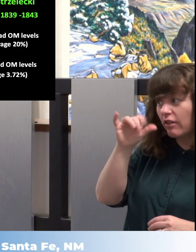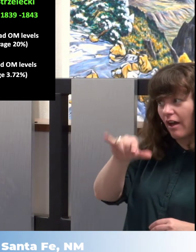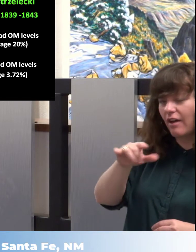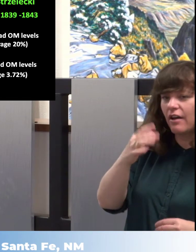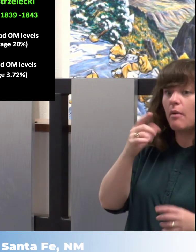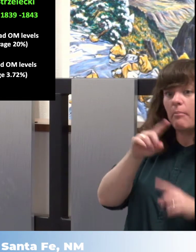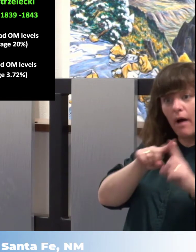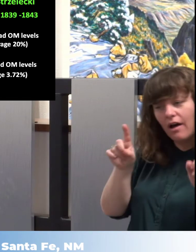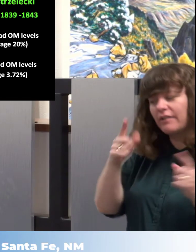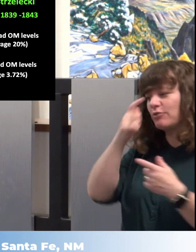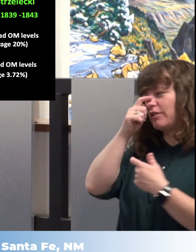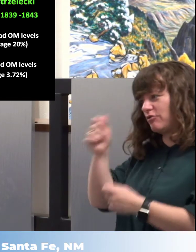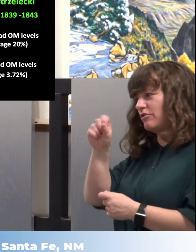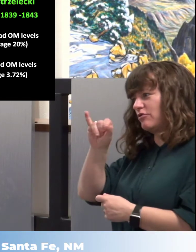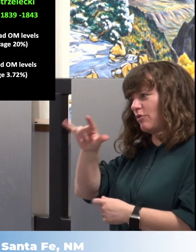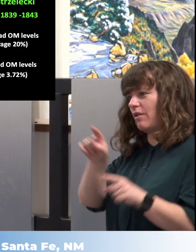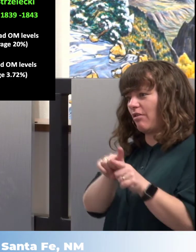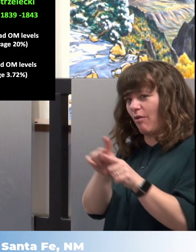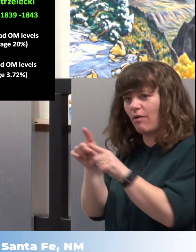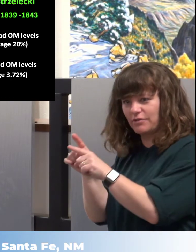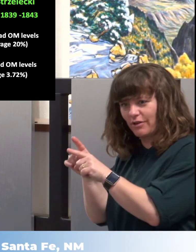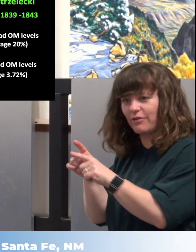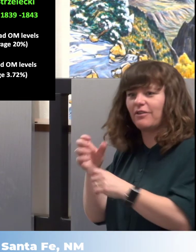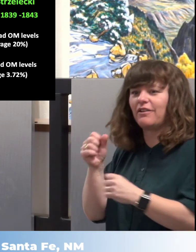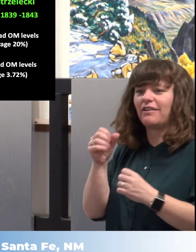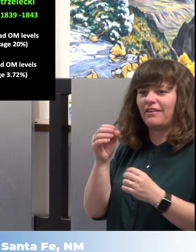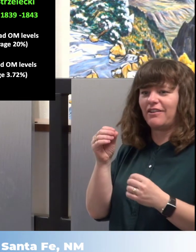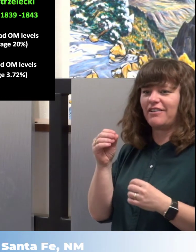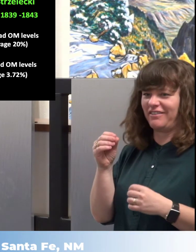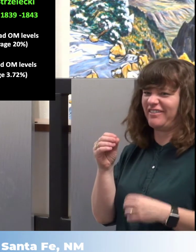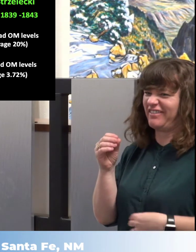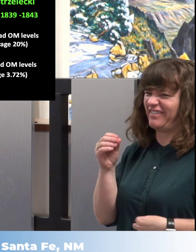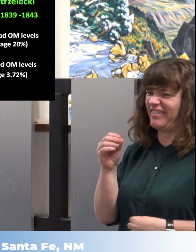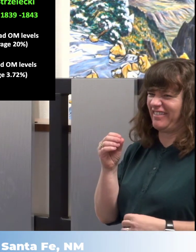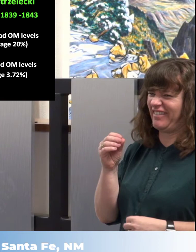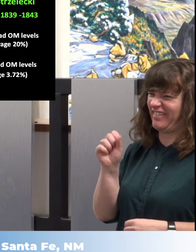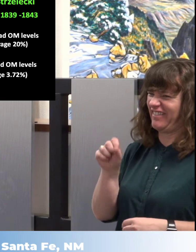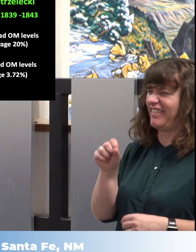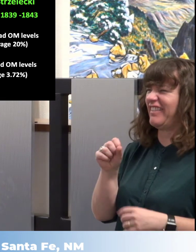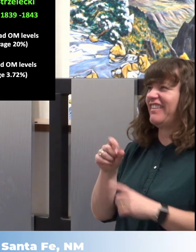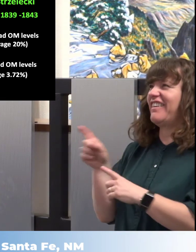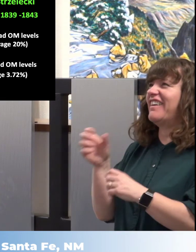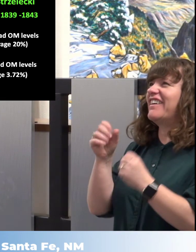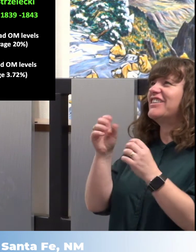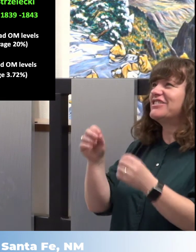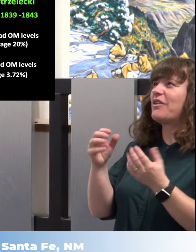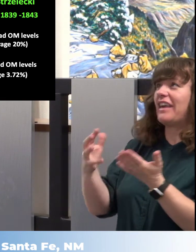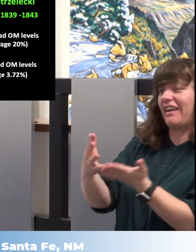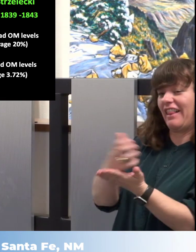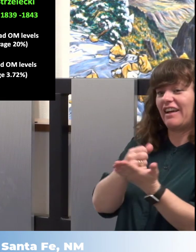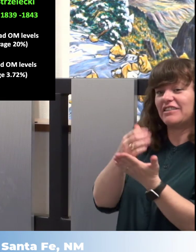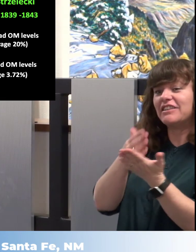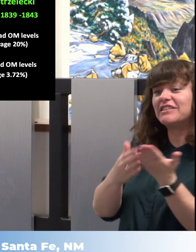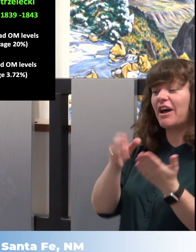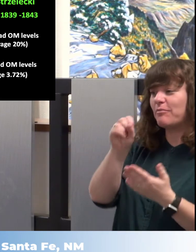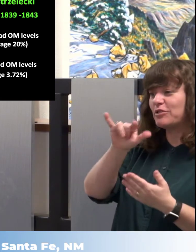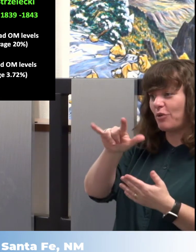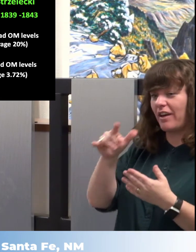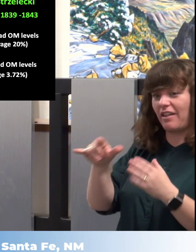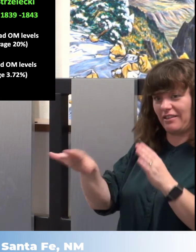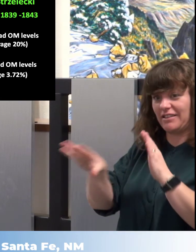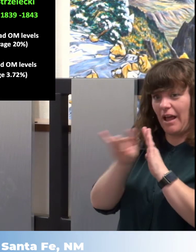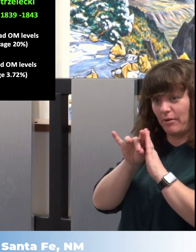in the soils as well and he noticed that some of the soils that people were farming were much more productive than others. So he collected some soil samples, sent them back to